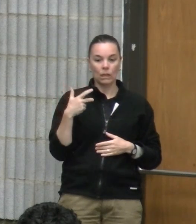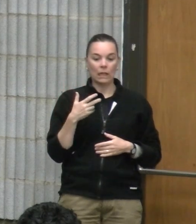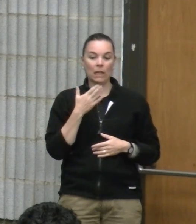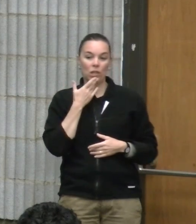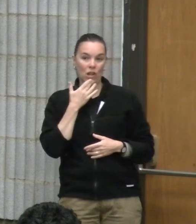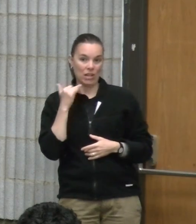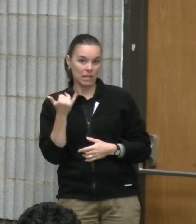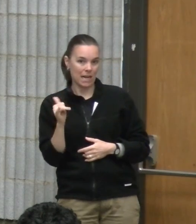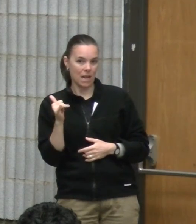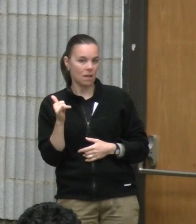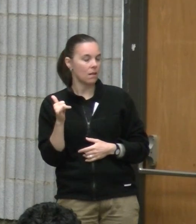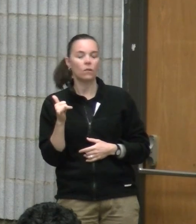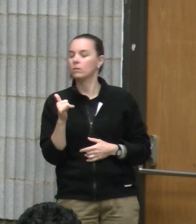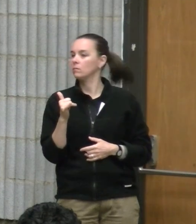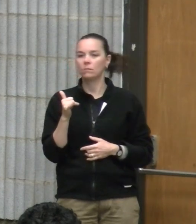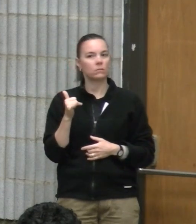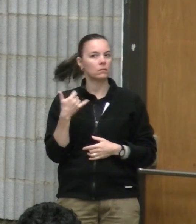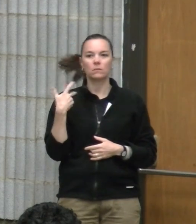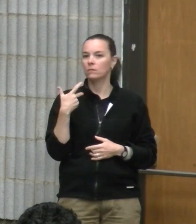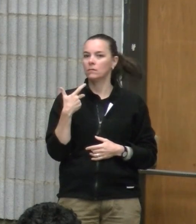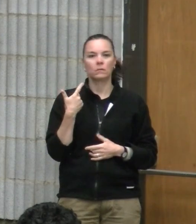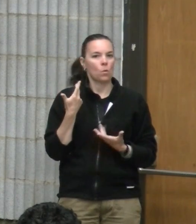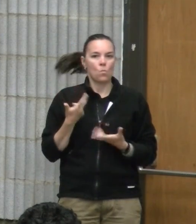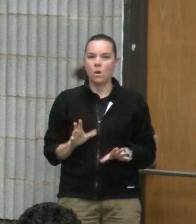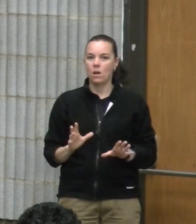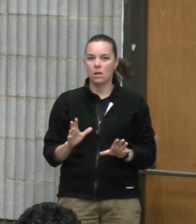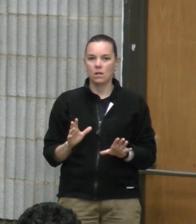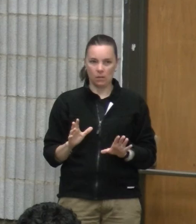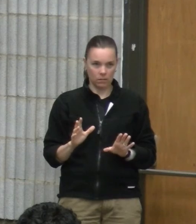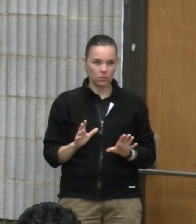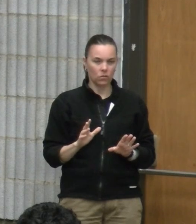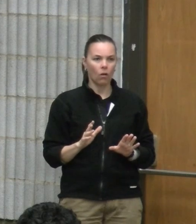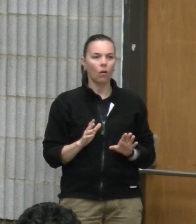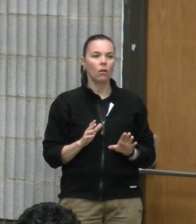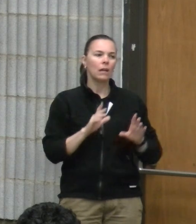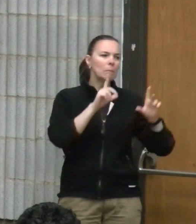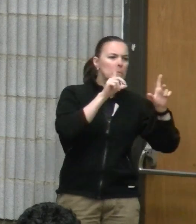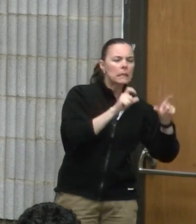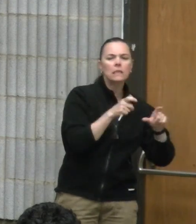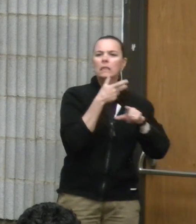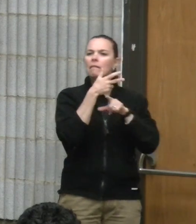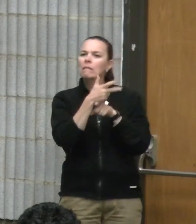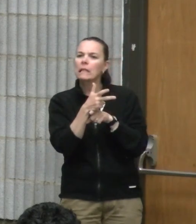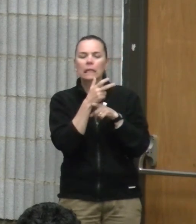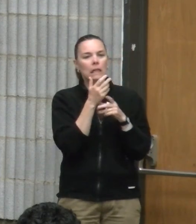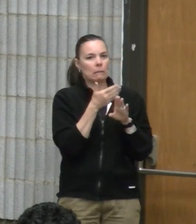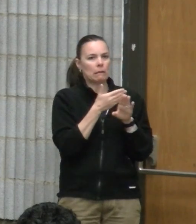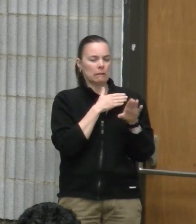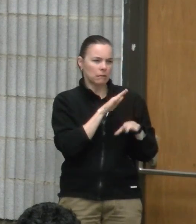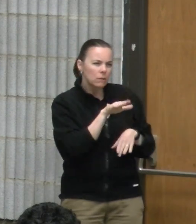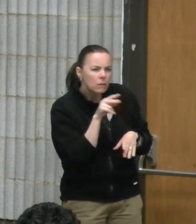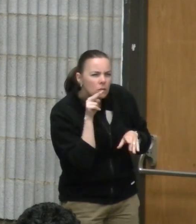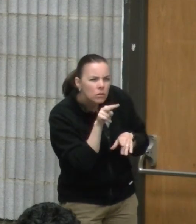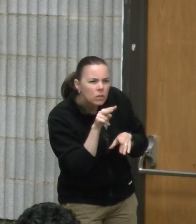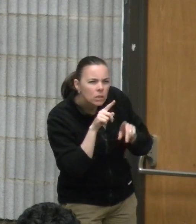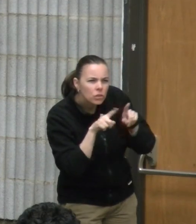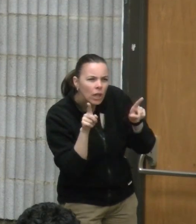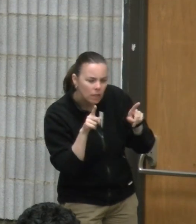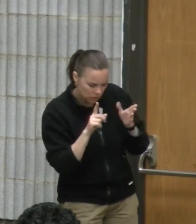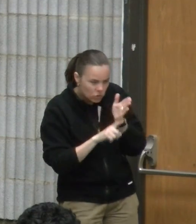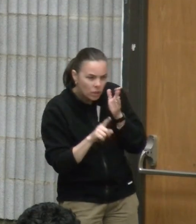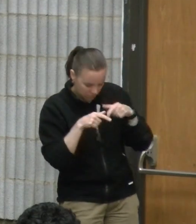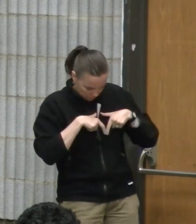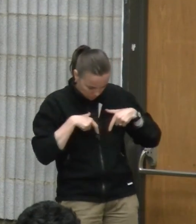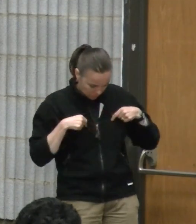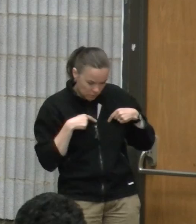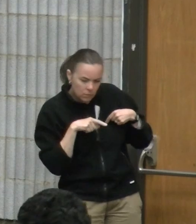stripe, that means that they don't want to be filmed. So really, before you take a picture of anyone or before you take a video, just check, hey, are you cool with